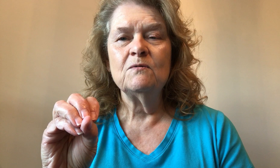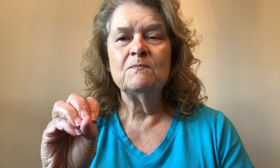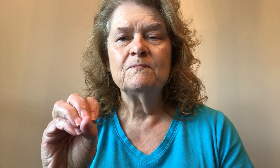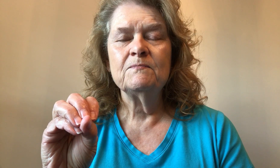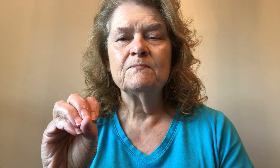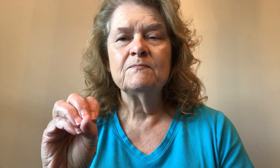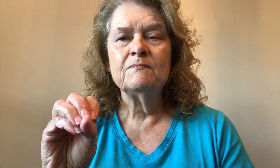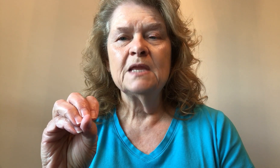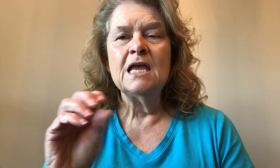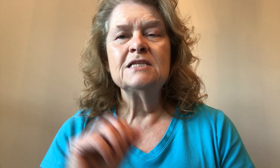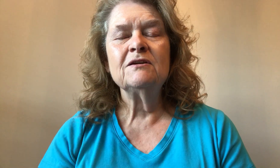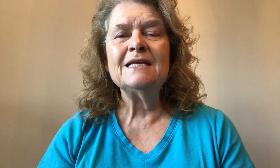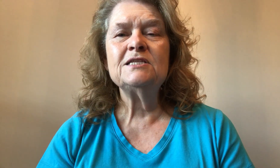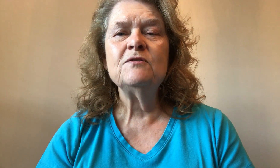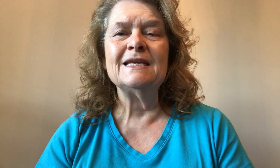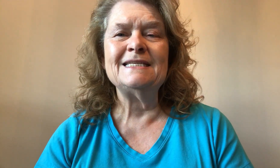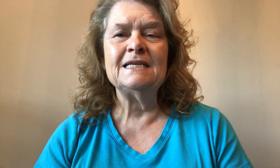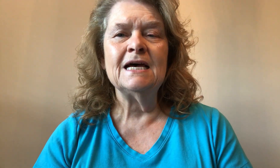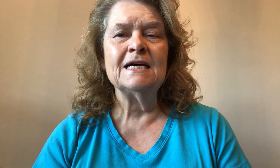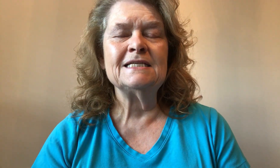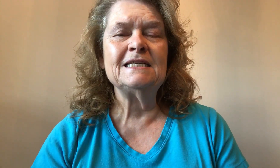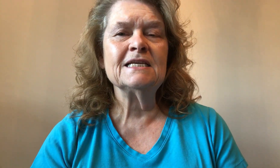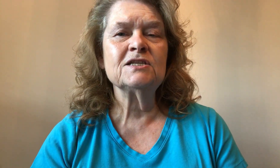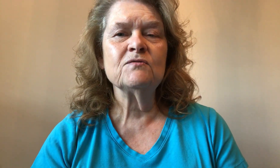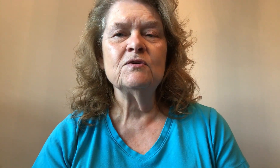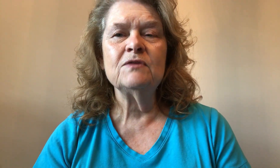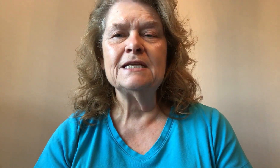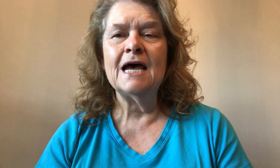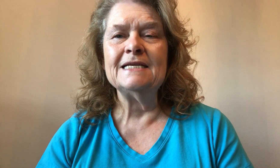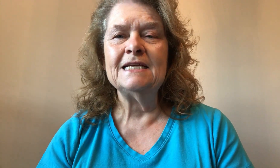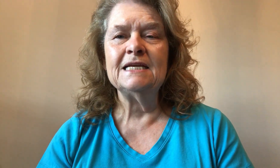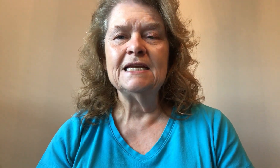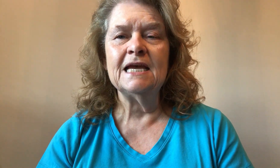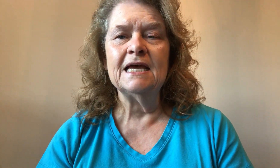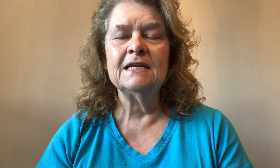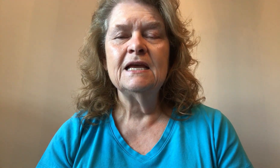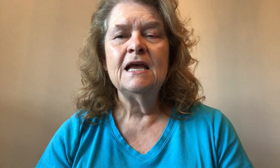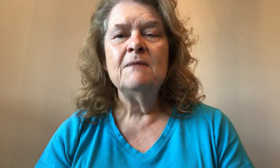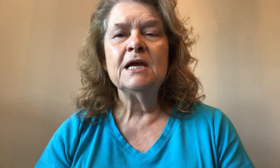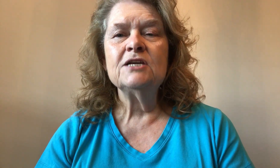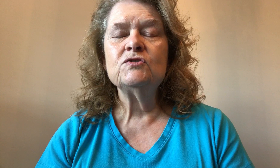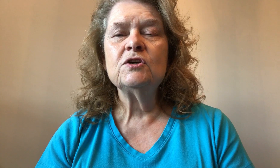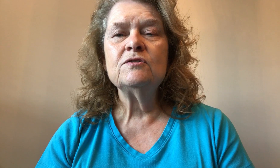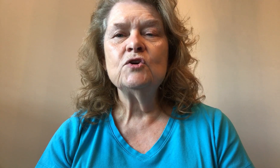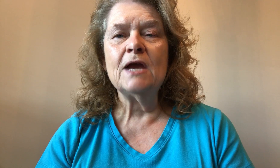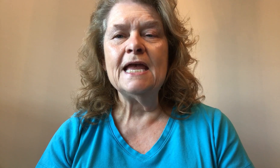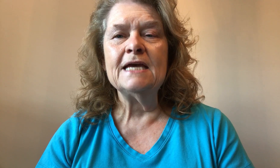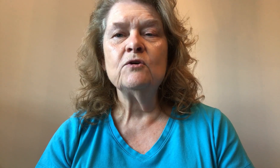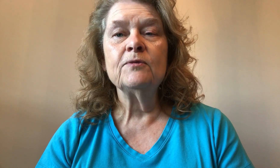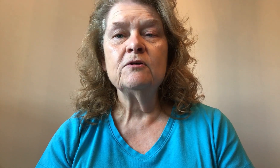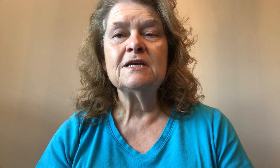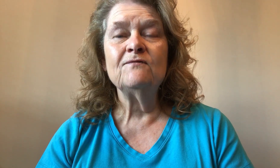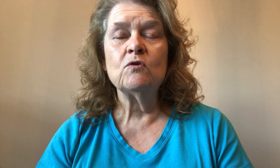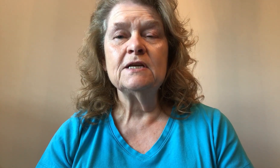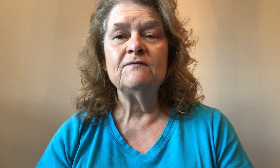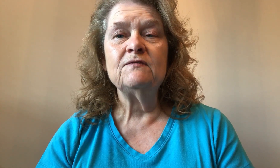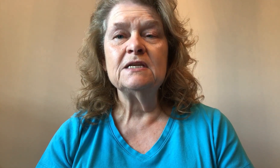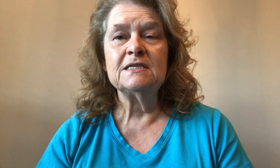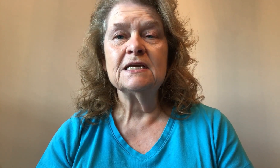0. So let's do the 6 through the 19 again. because you turn your hand on 13, 14, 15,